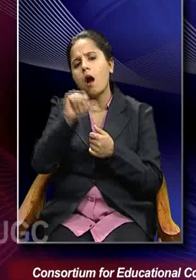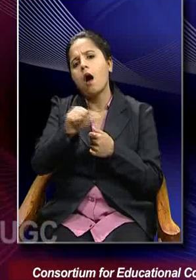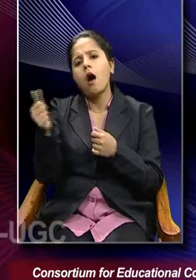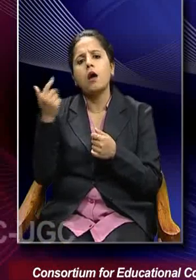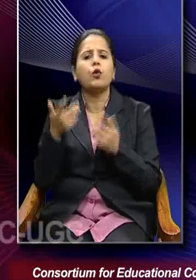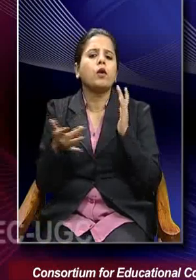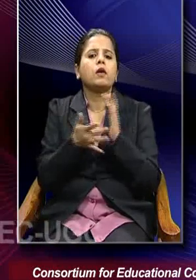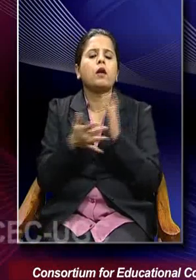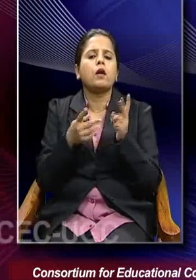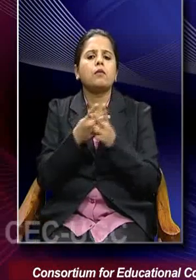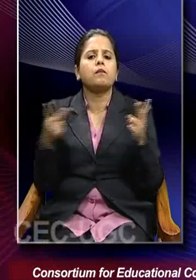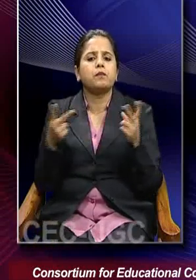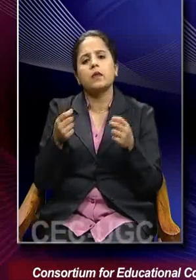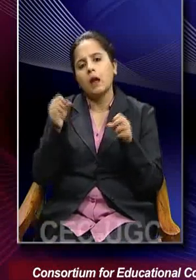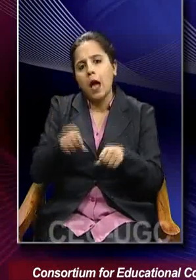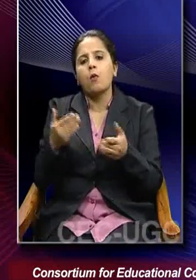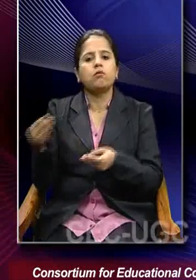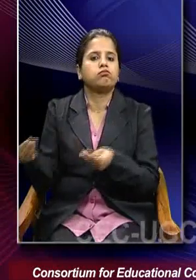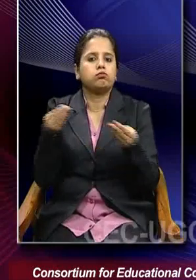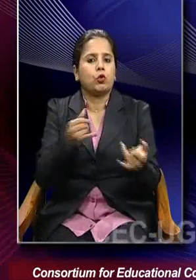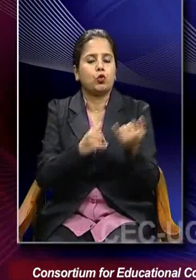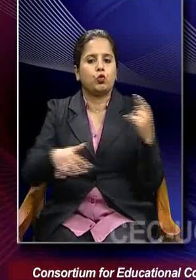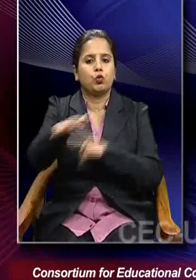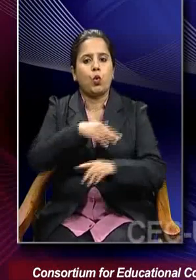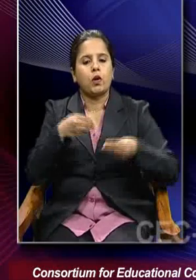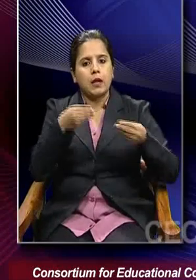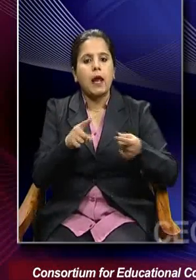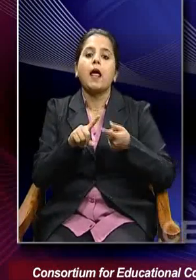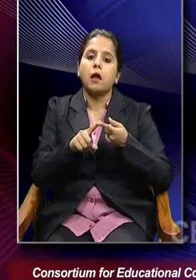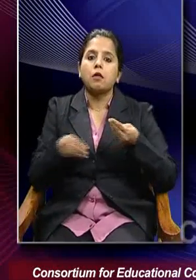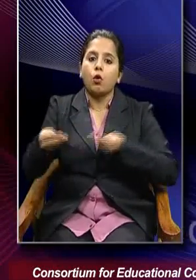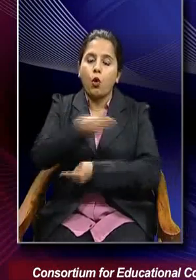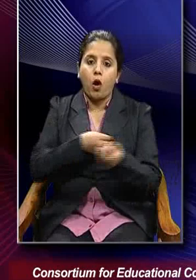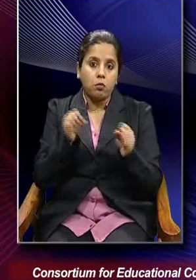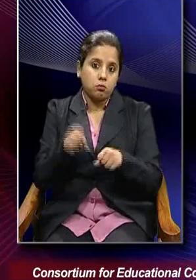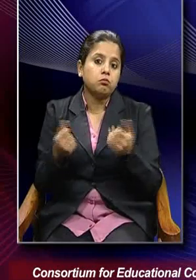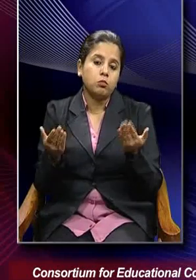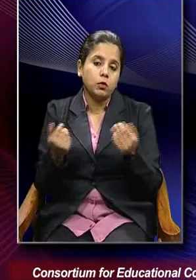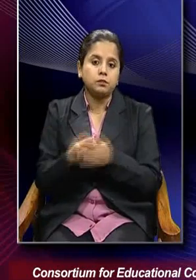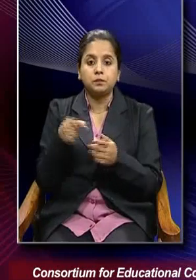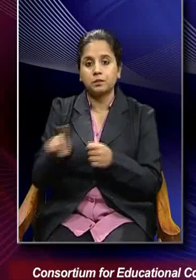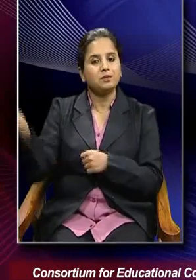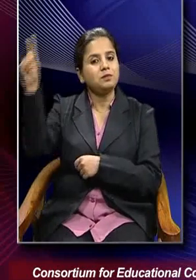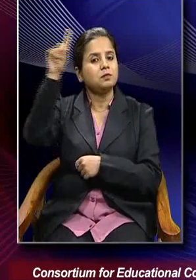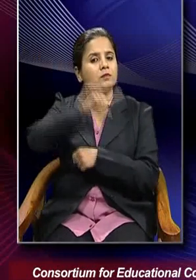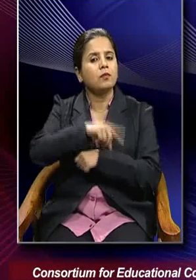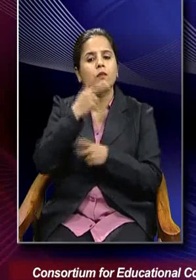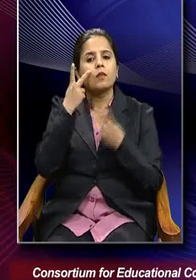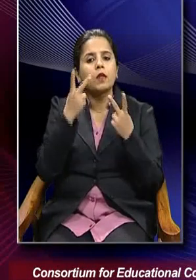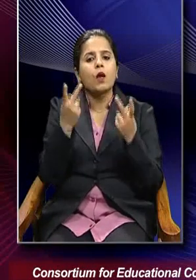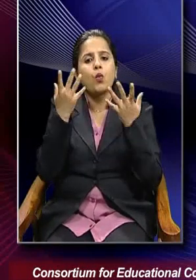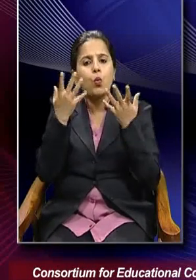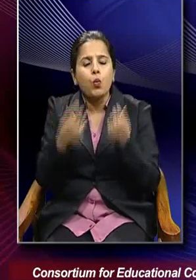communication technologies can bring to societies and economies. This day attempts to